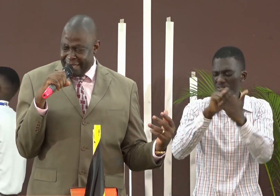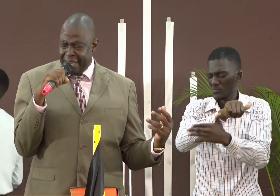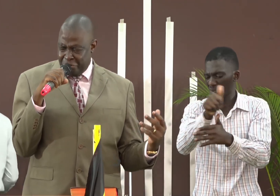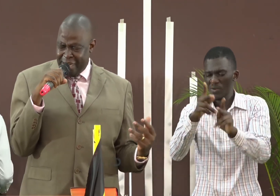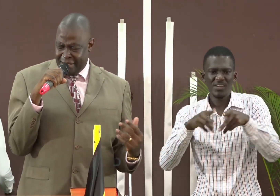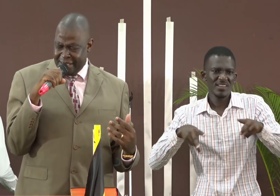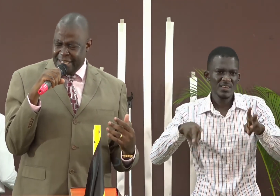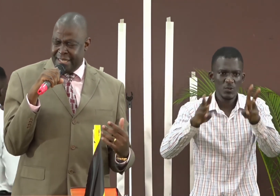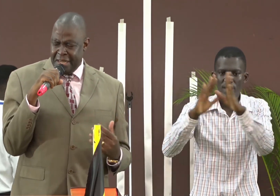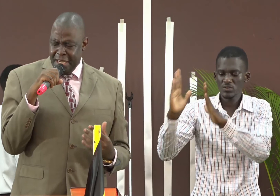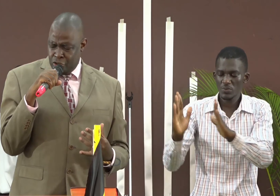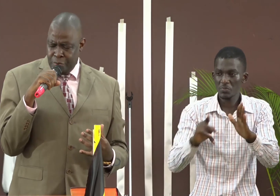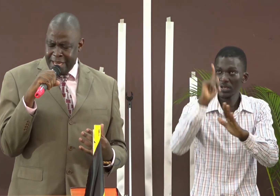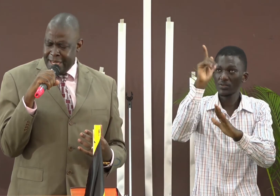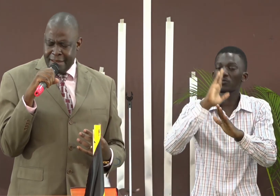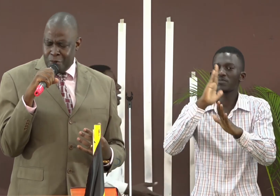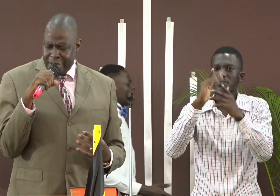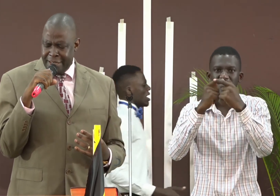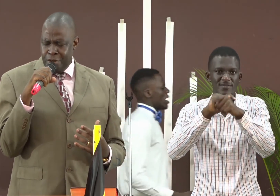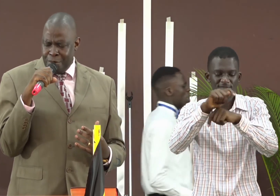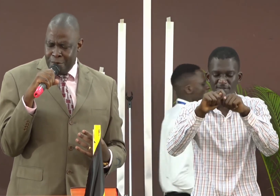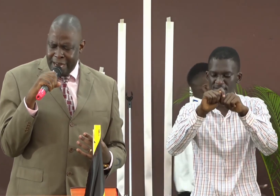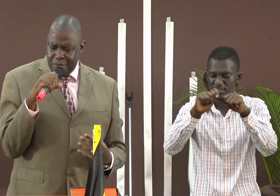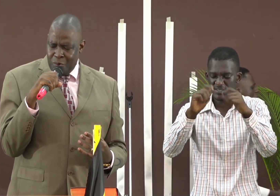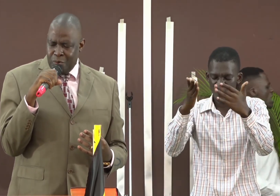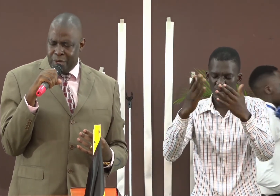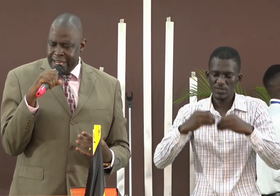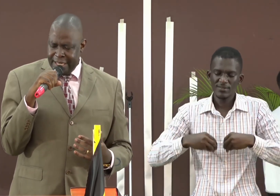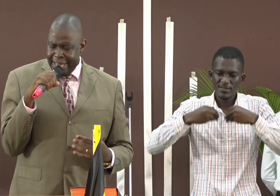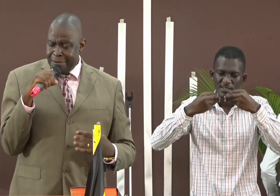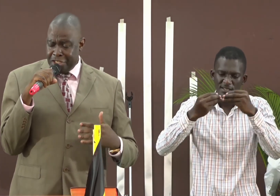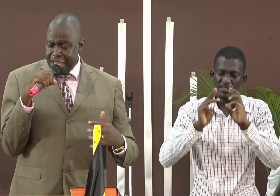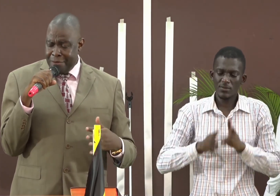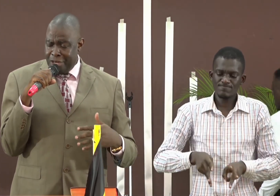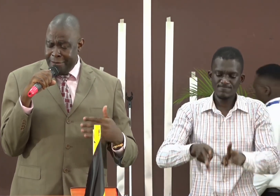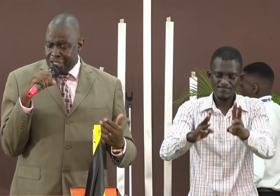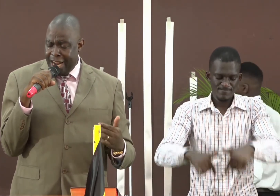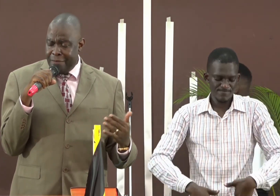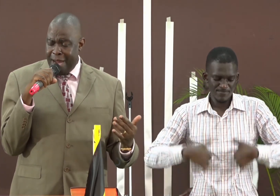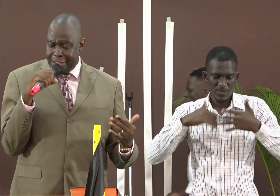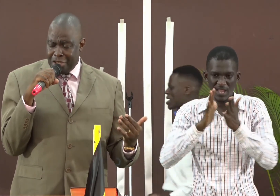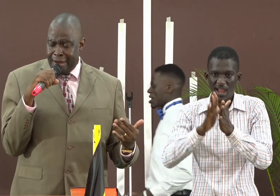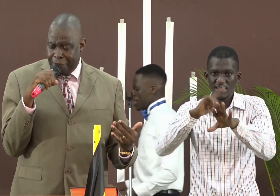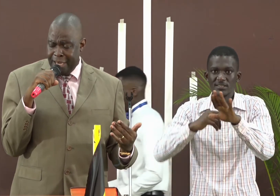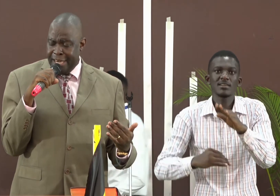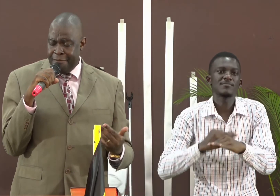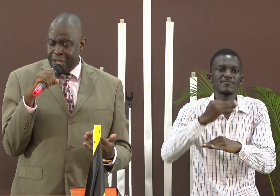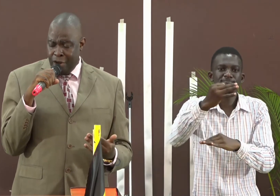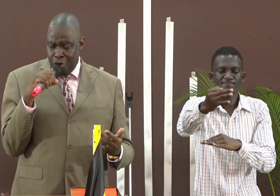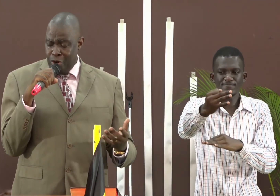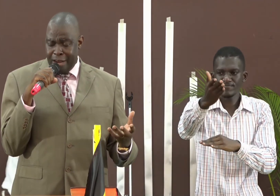nga bwe wategeka tugase tubeere mu lugendo lw'obulamu n'ebiseera byonna ebikyali maaso